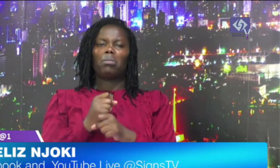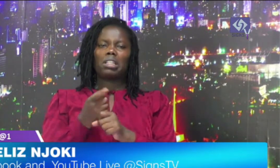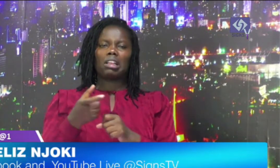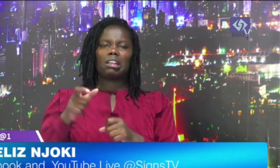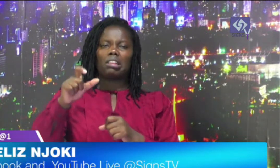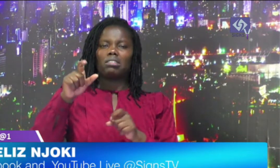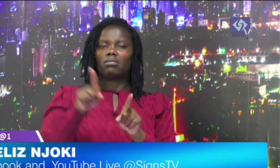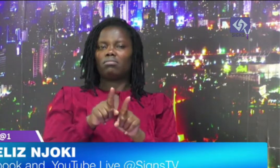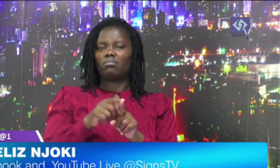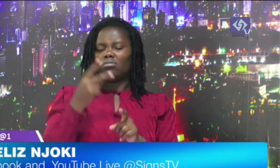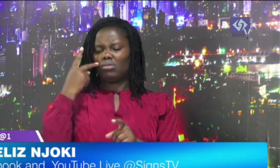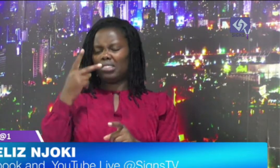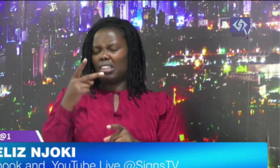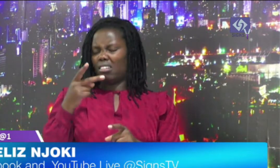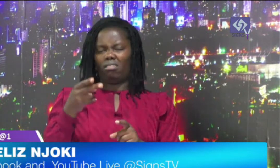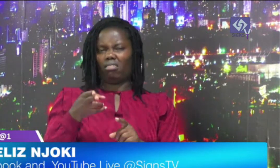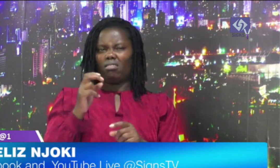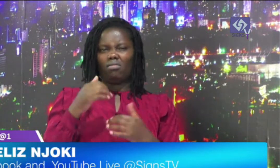disarming them.